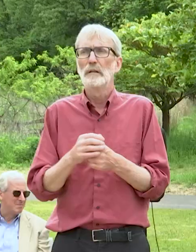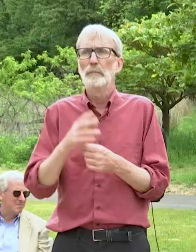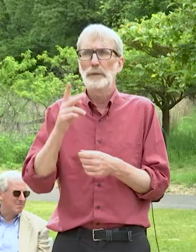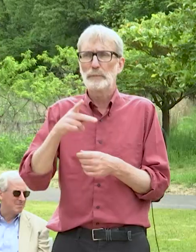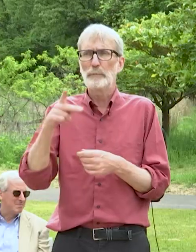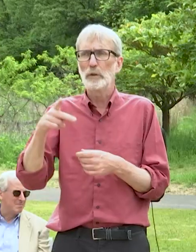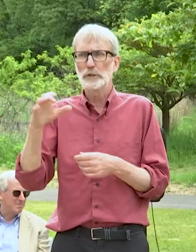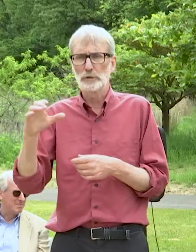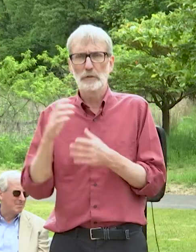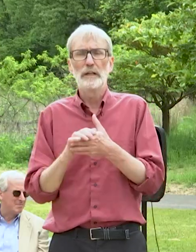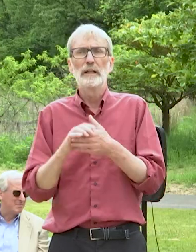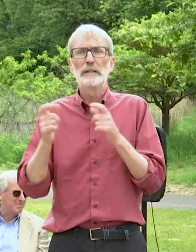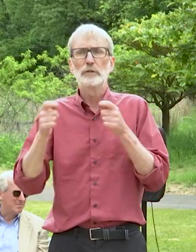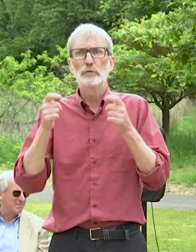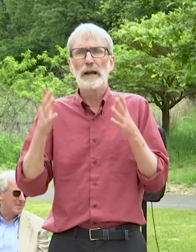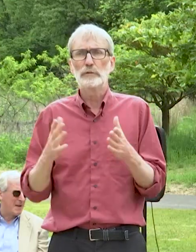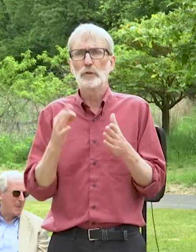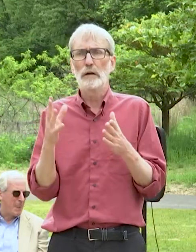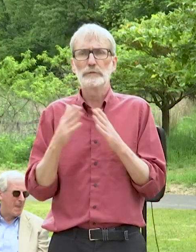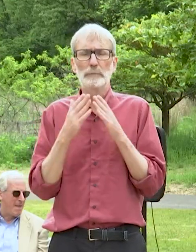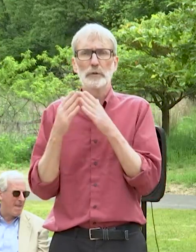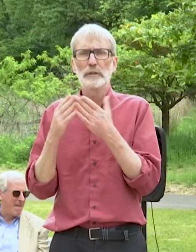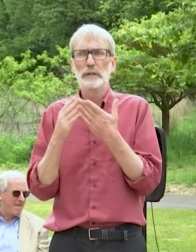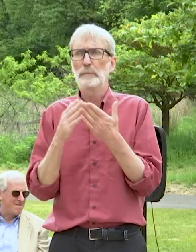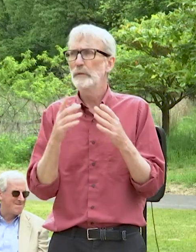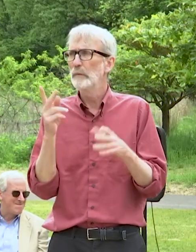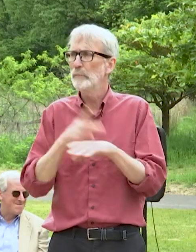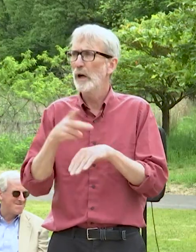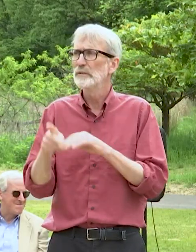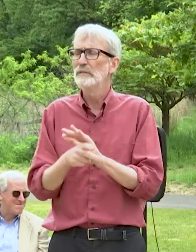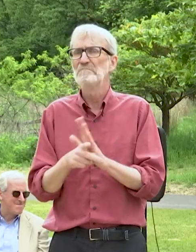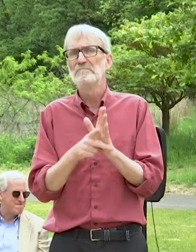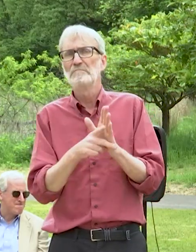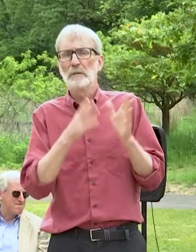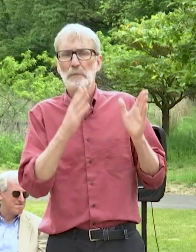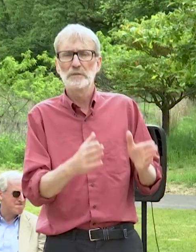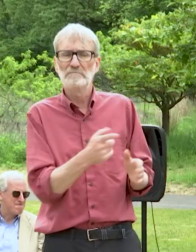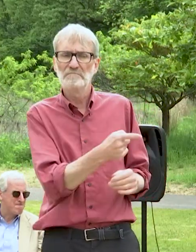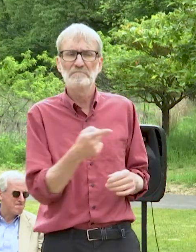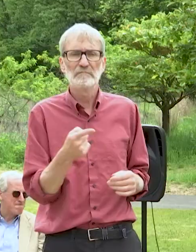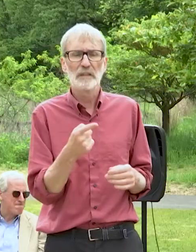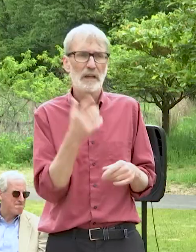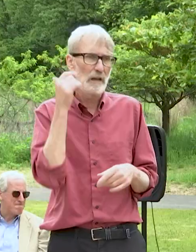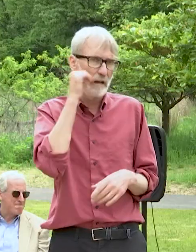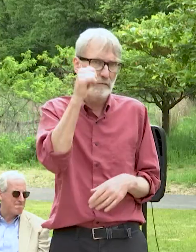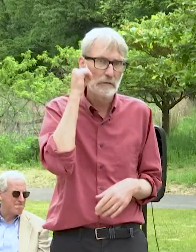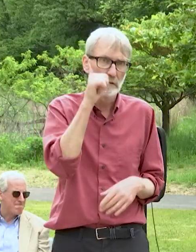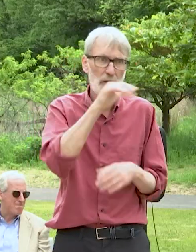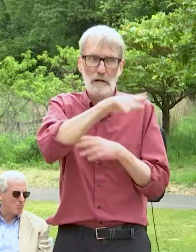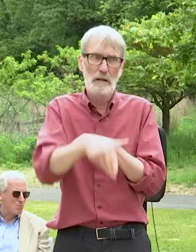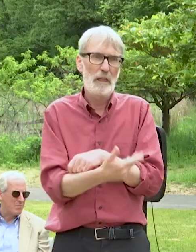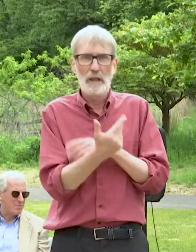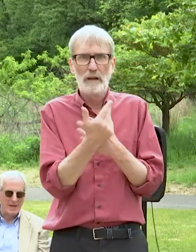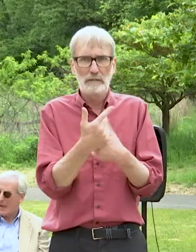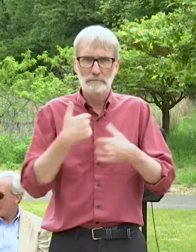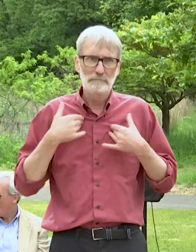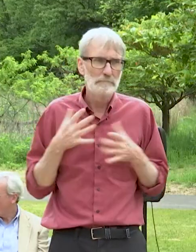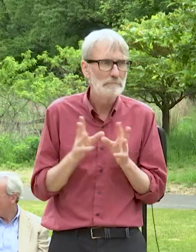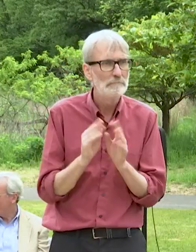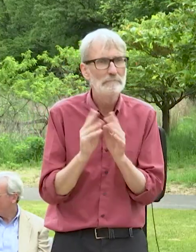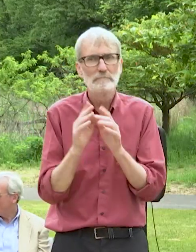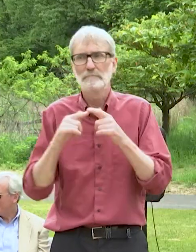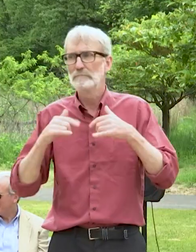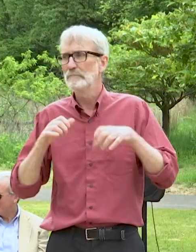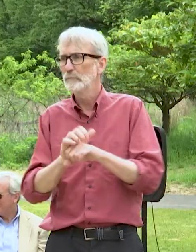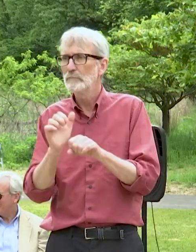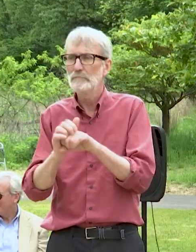Conservancy Director of Community Projects. This is the young person who day after day, night after night, conducted the meetings and worked